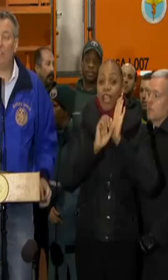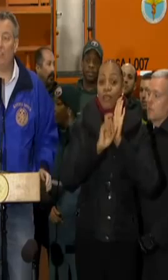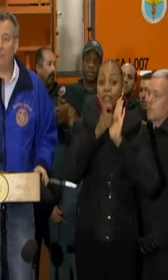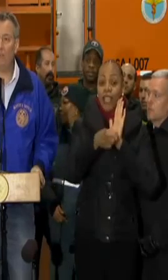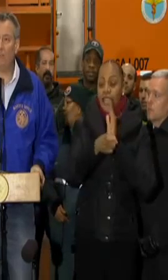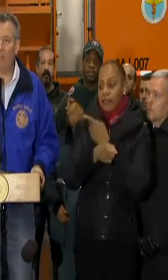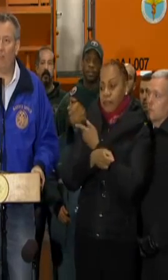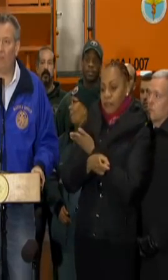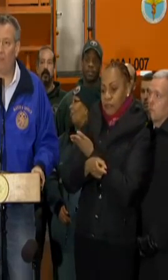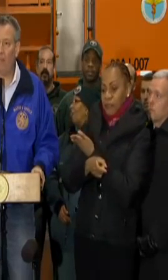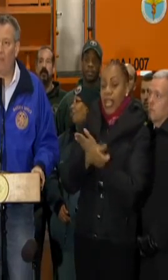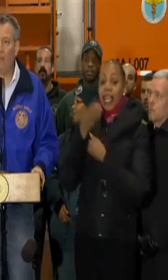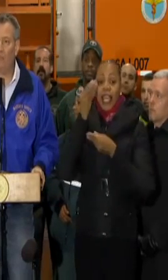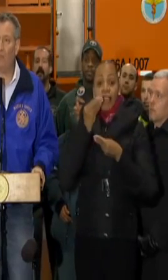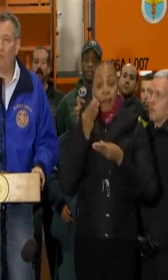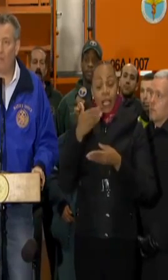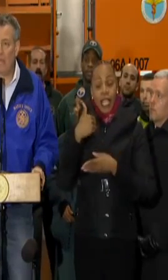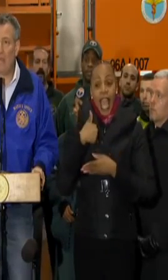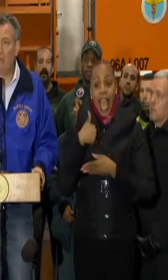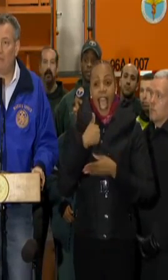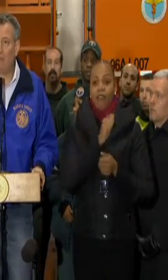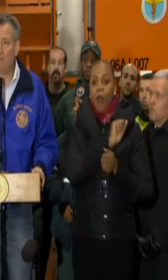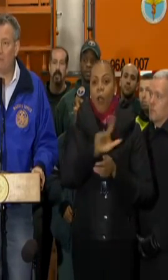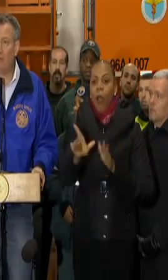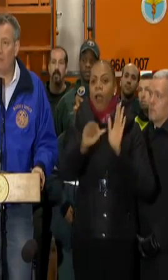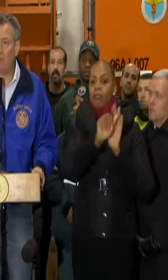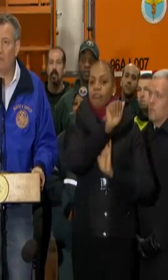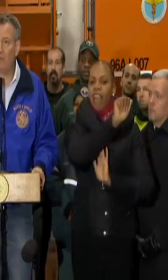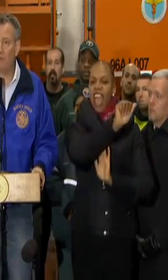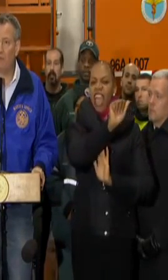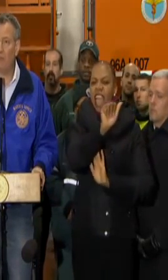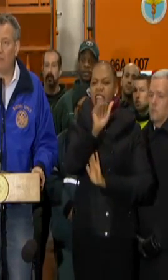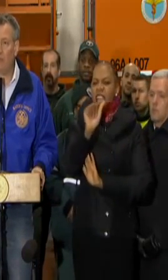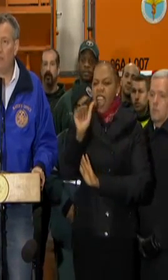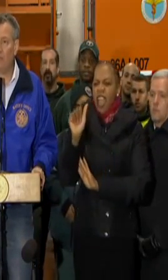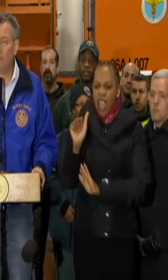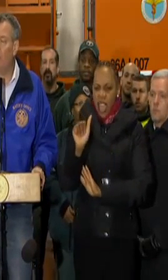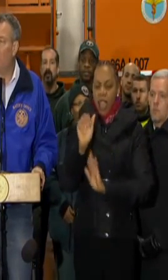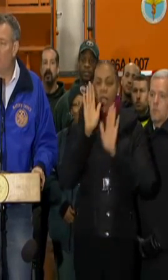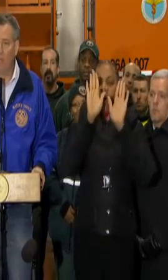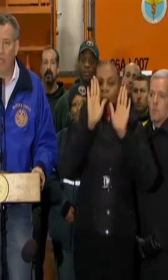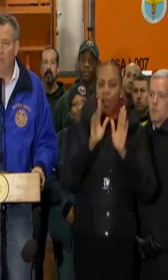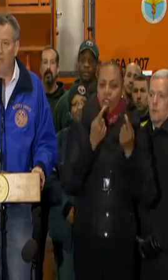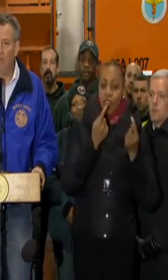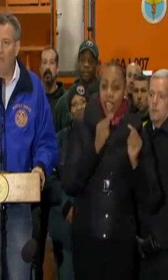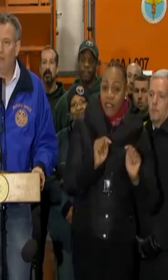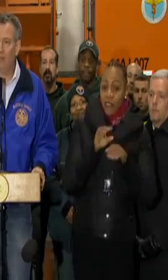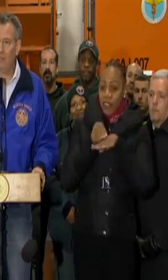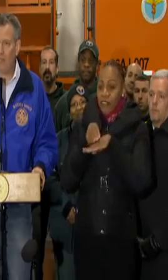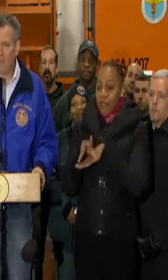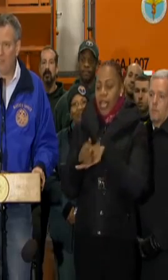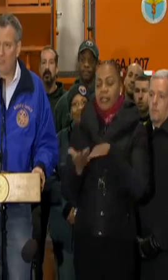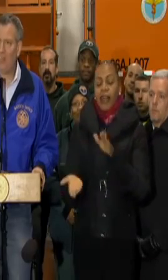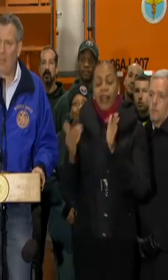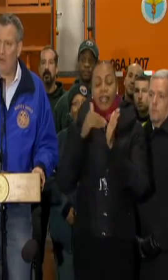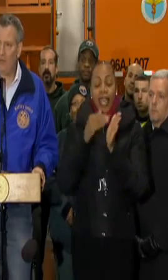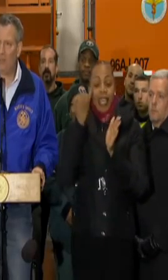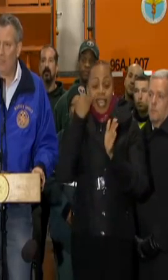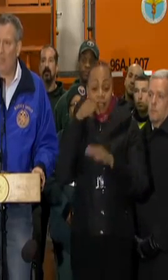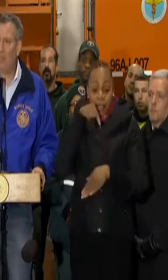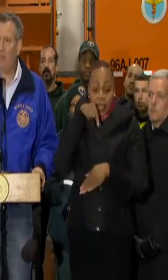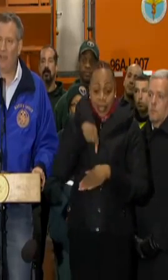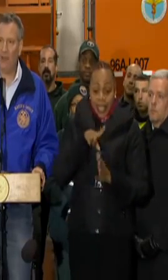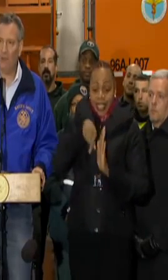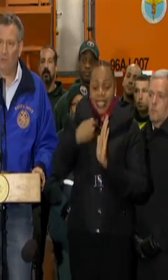them? Based on the information I have right now, I give everyone an A for extraordinary effort and extraordinary effectiveness. But again, that's at this hour,